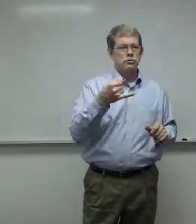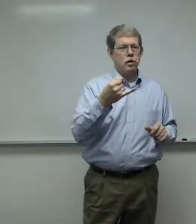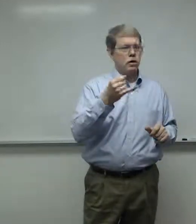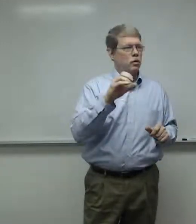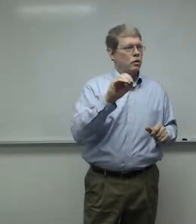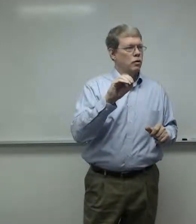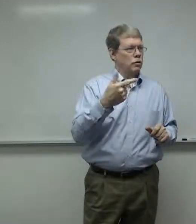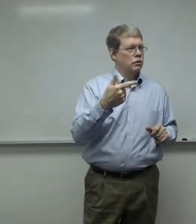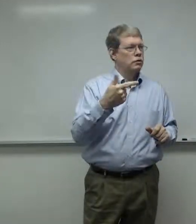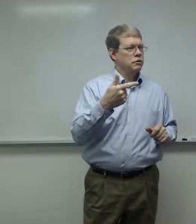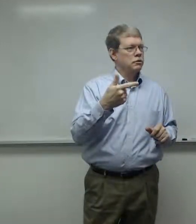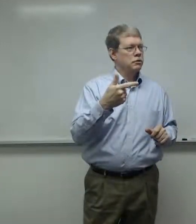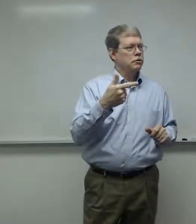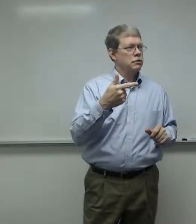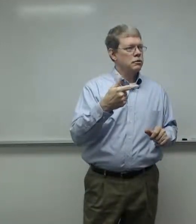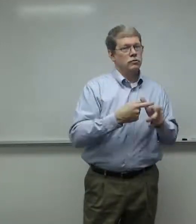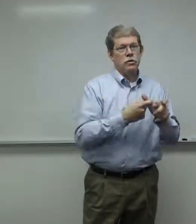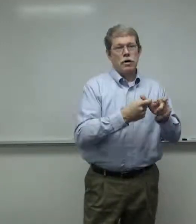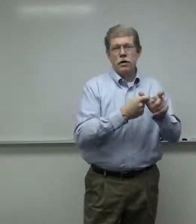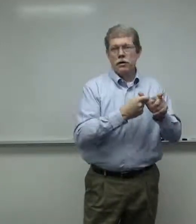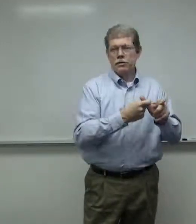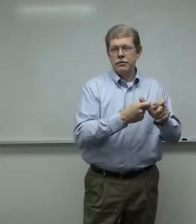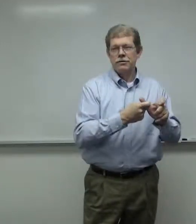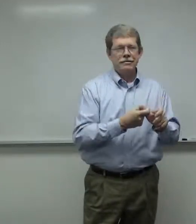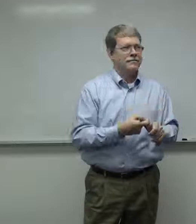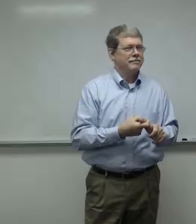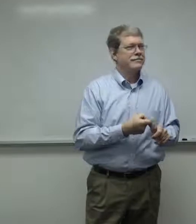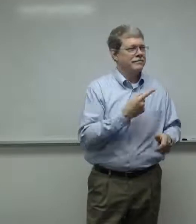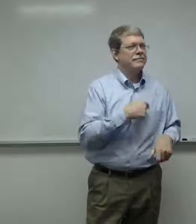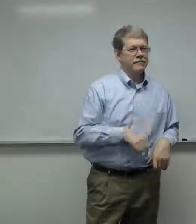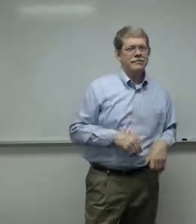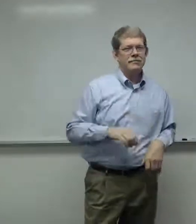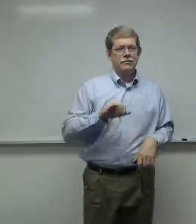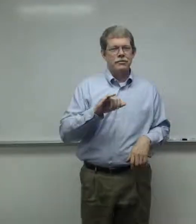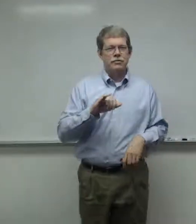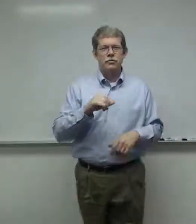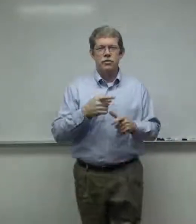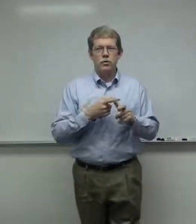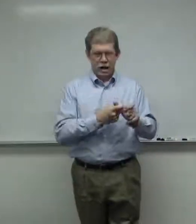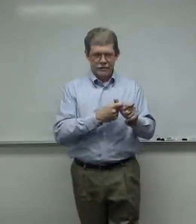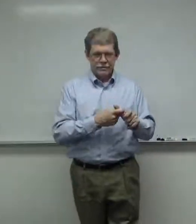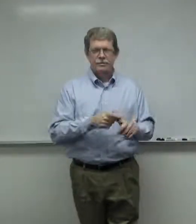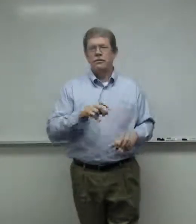There you go. Jog. Exactly. So this is running fast.